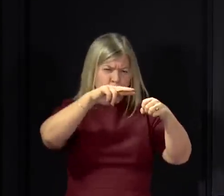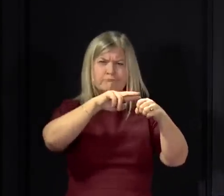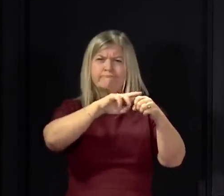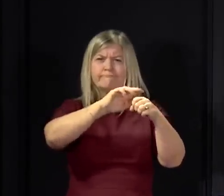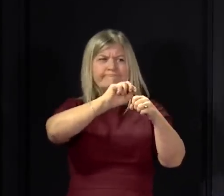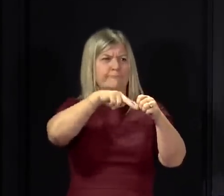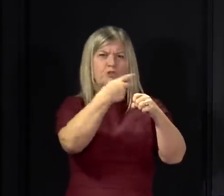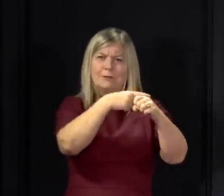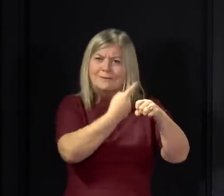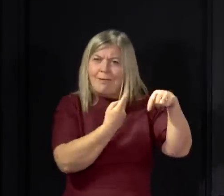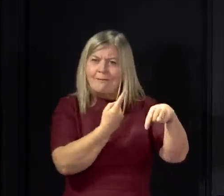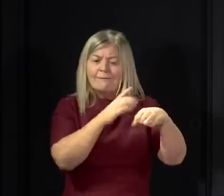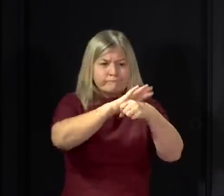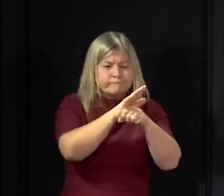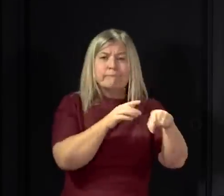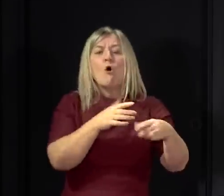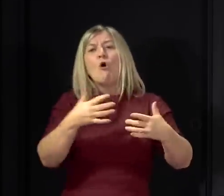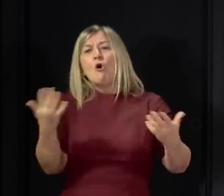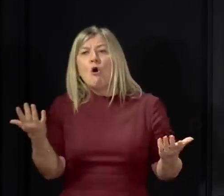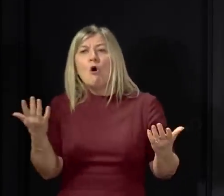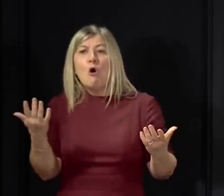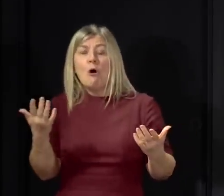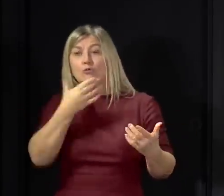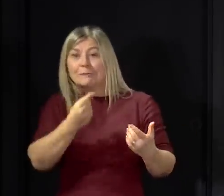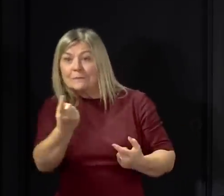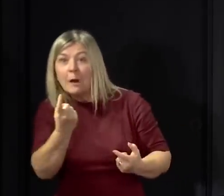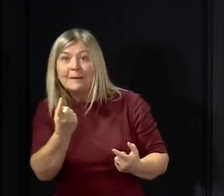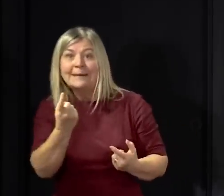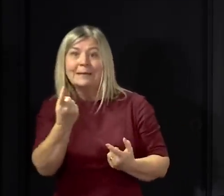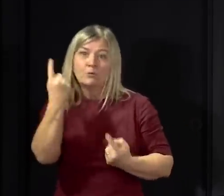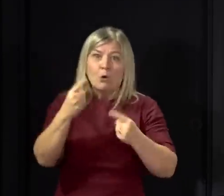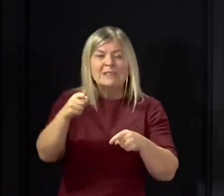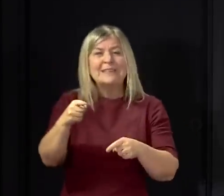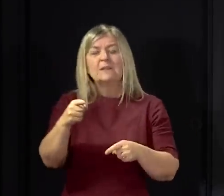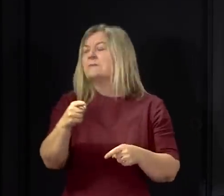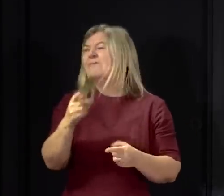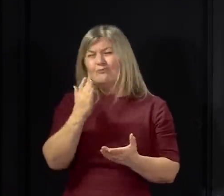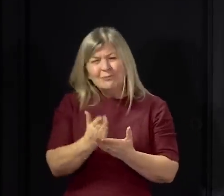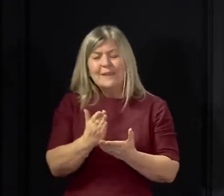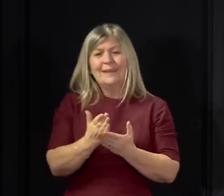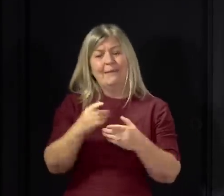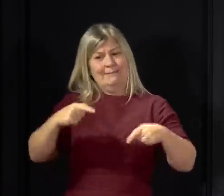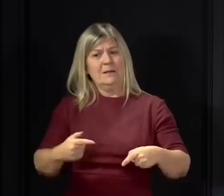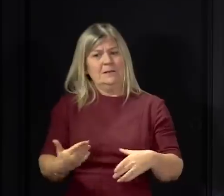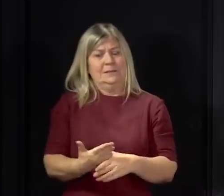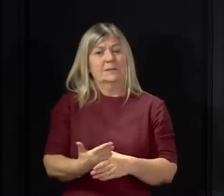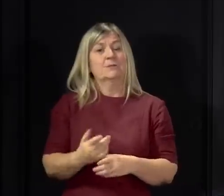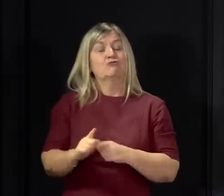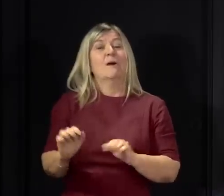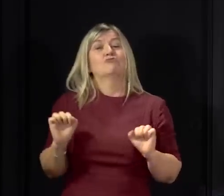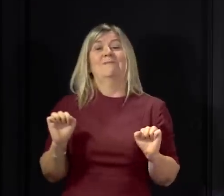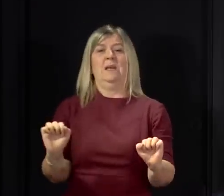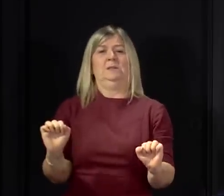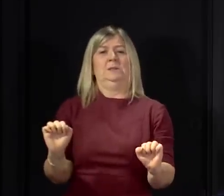greater interaction over the Christmas period in and of itself. It is very firmly action designed to prevent things